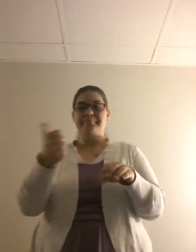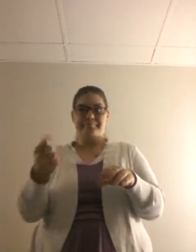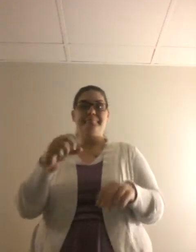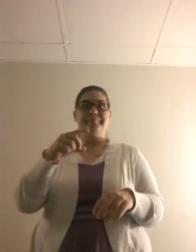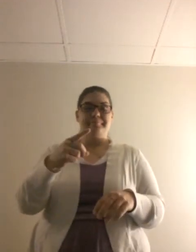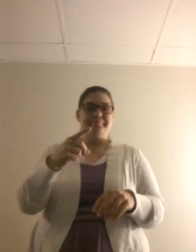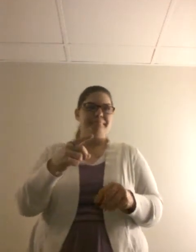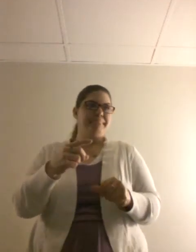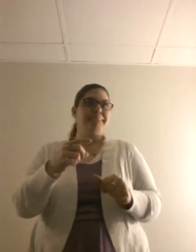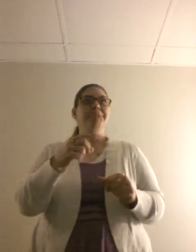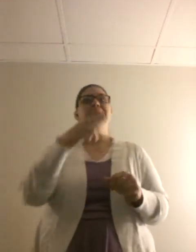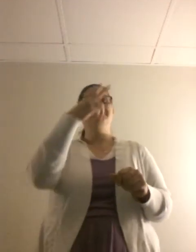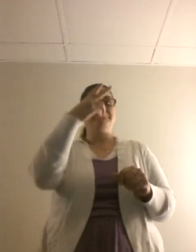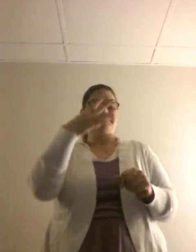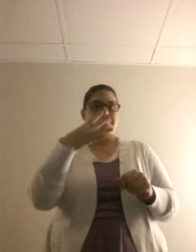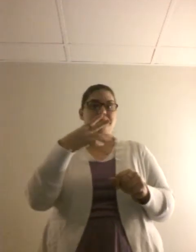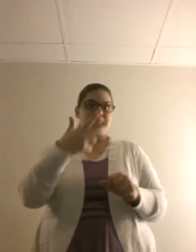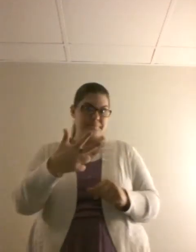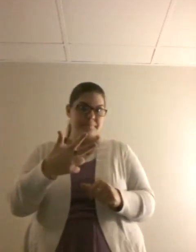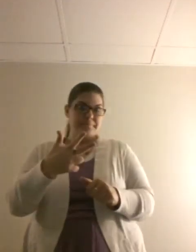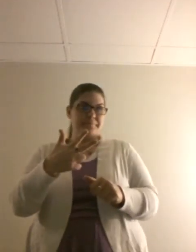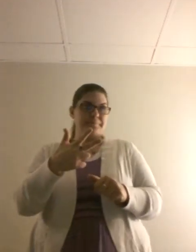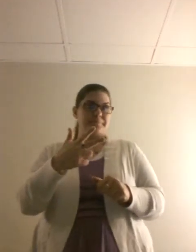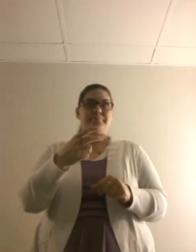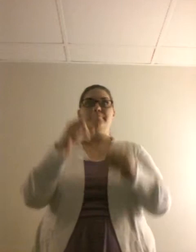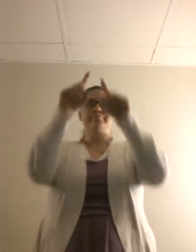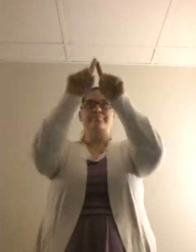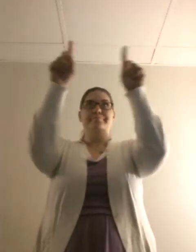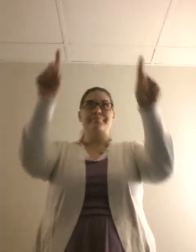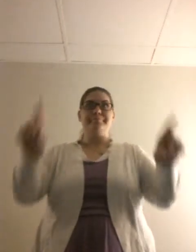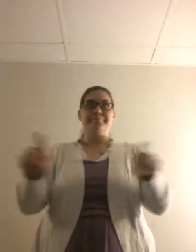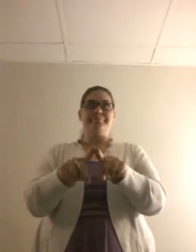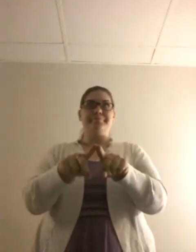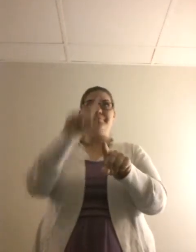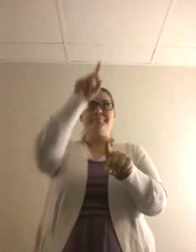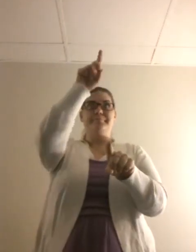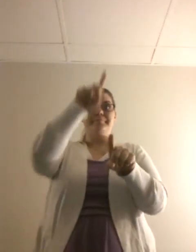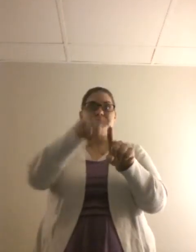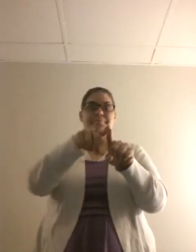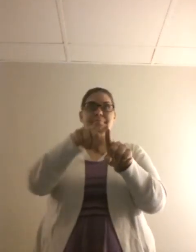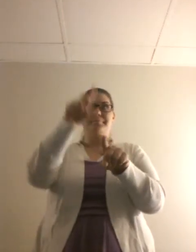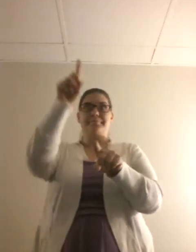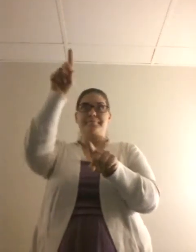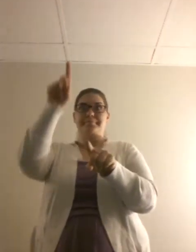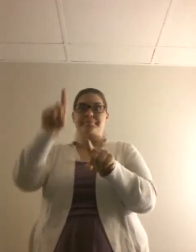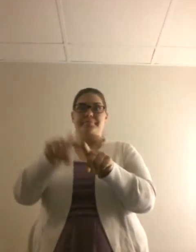So here are my thirds. 1, 2. There's 2/3. And if I cut that,